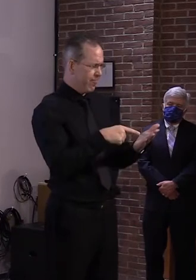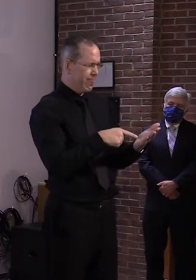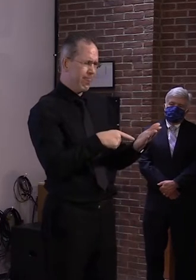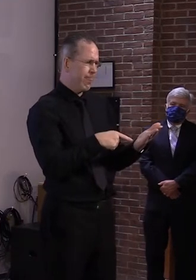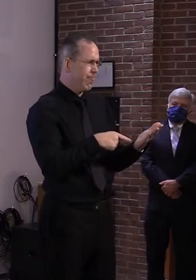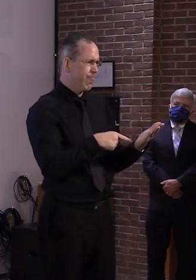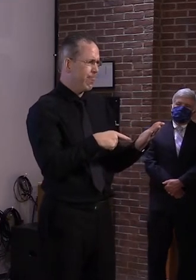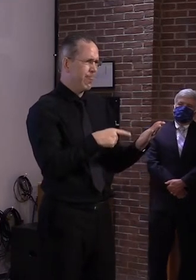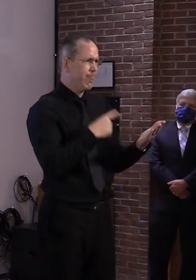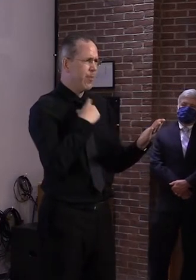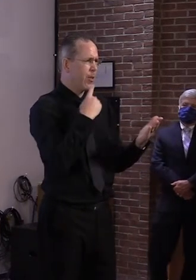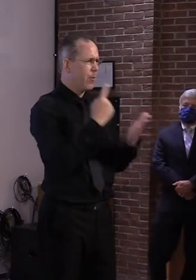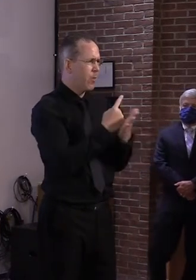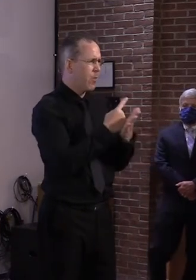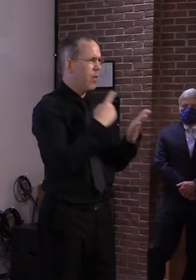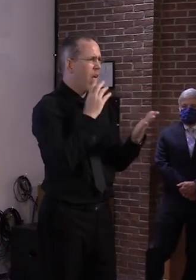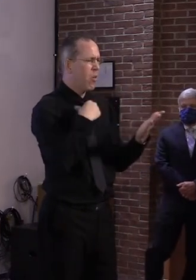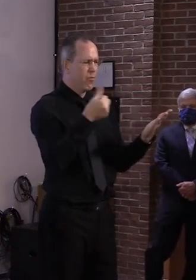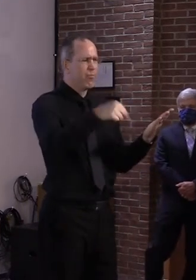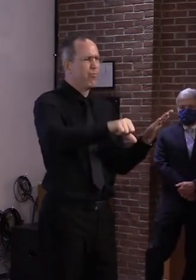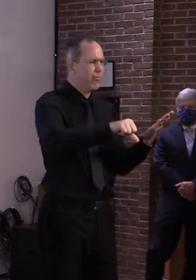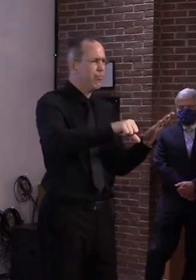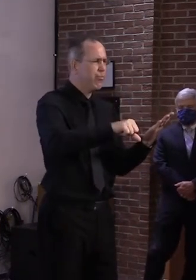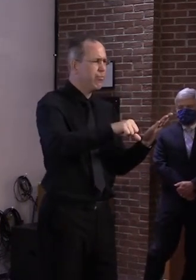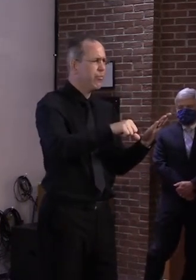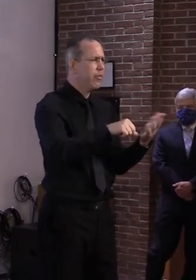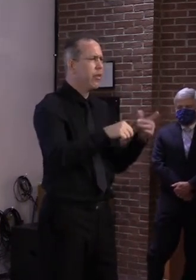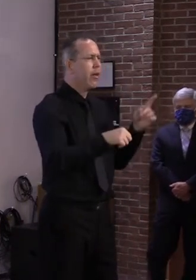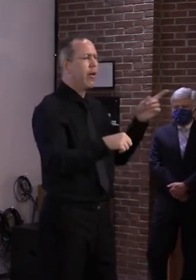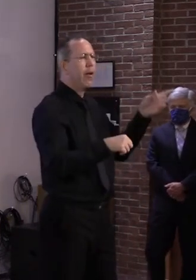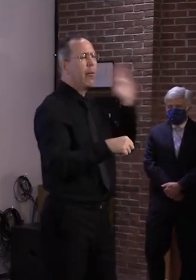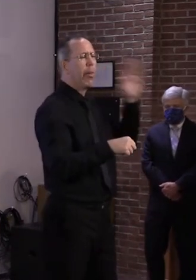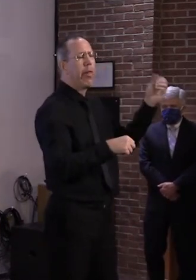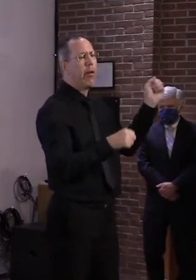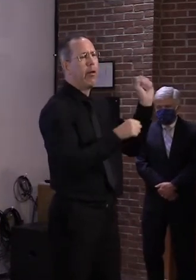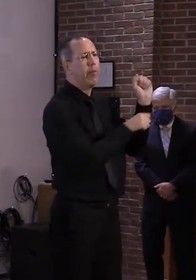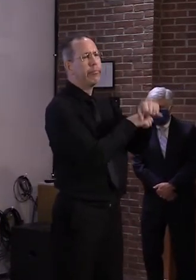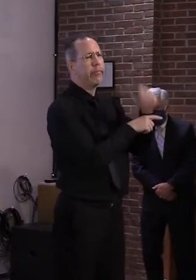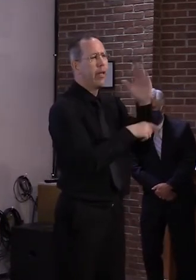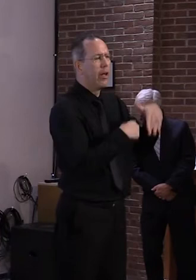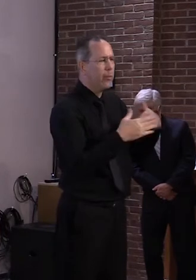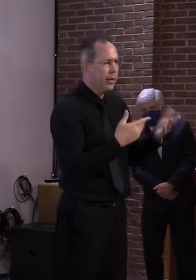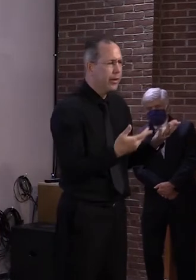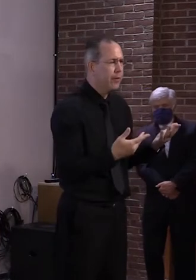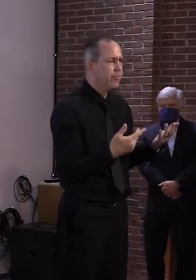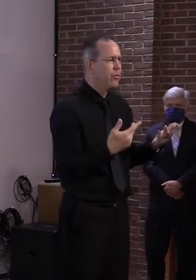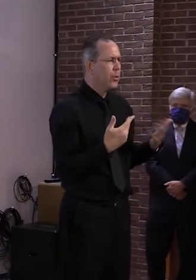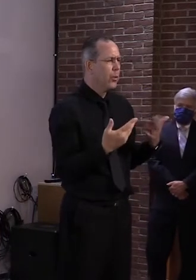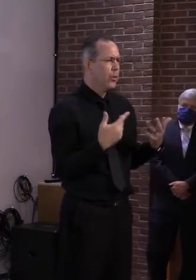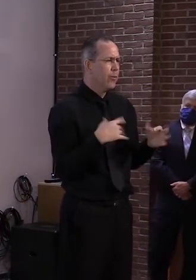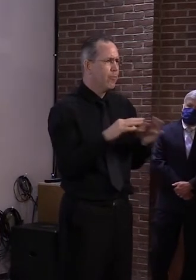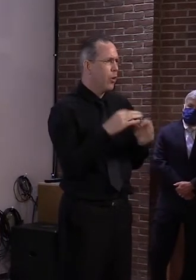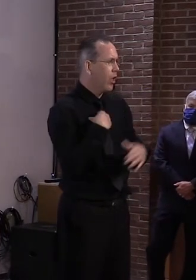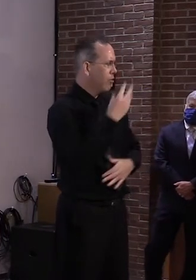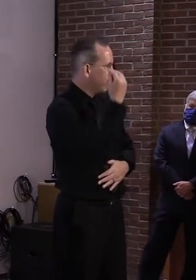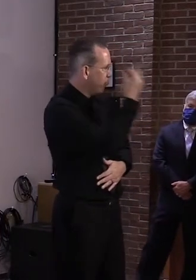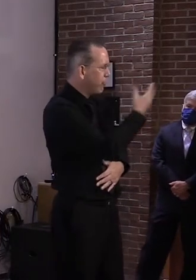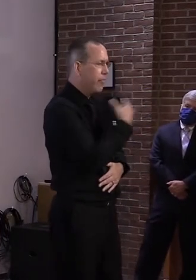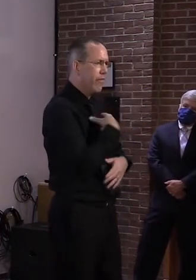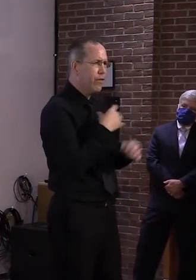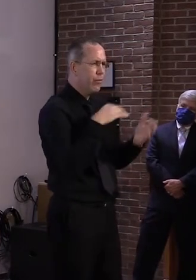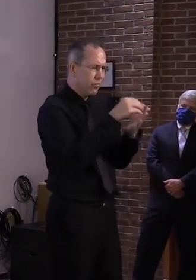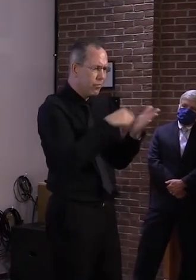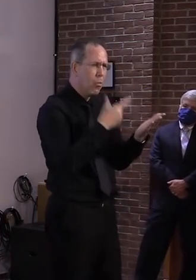something that I don't think is in the best interest of Vermont. I'll continue to do that if I think it's necessary but I have to